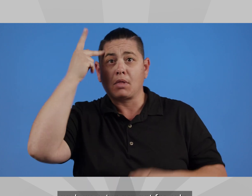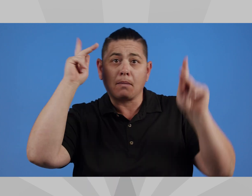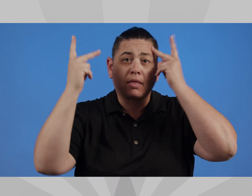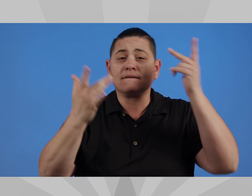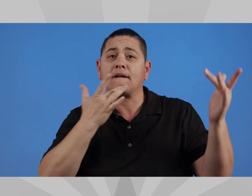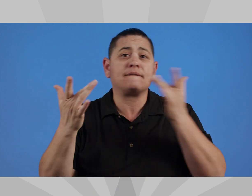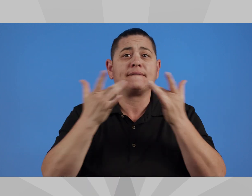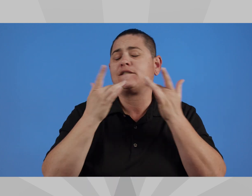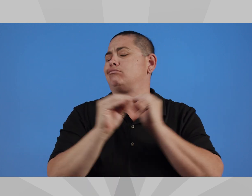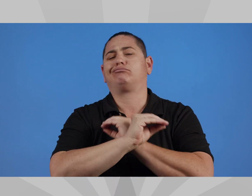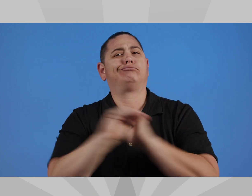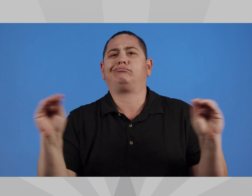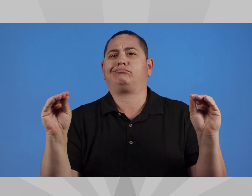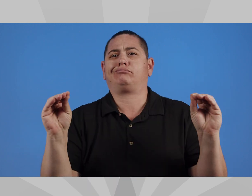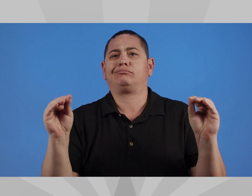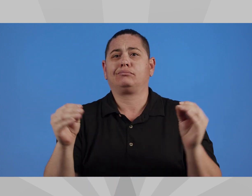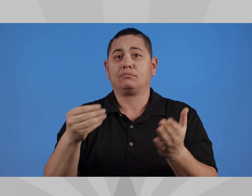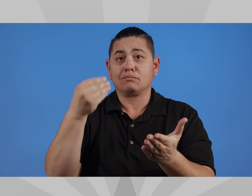sale.